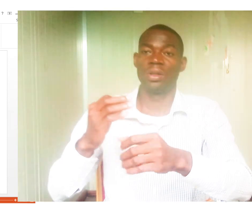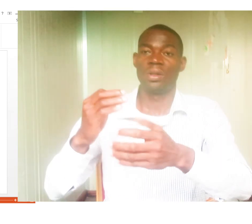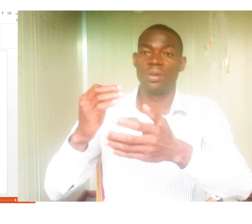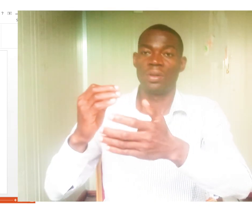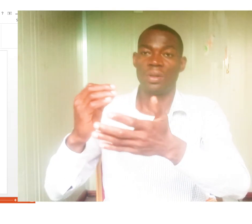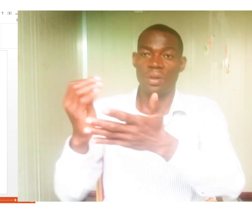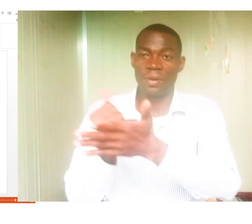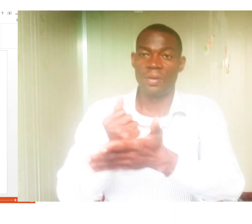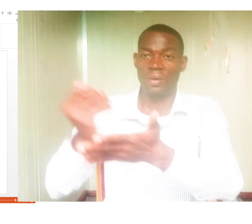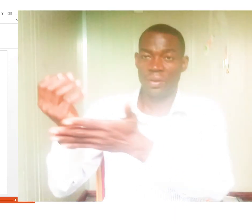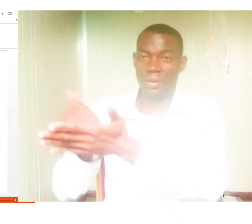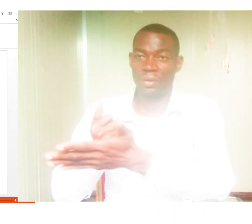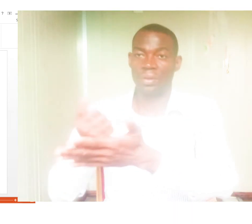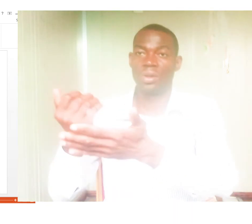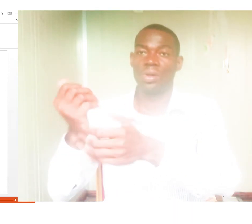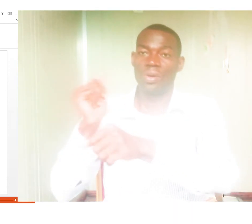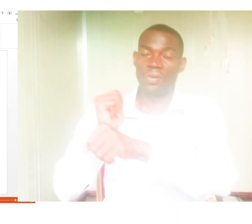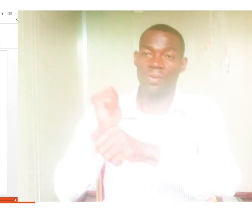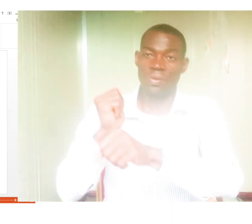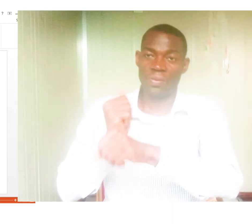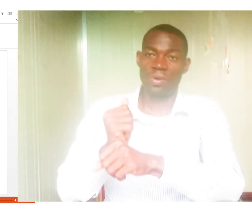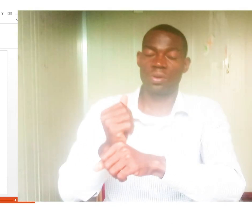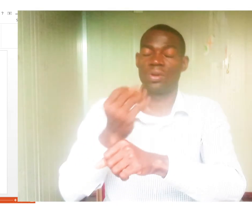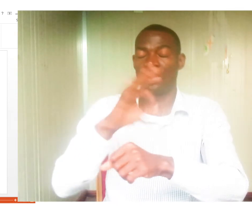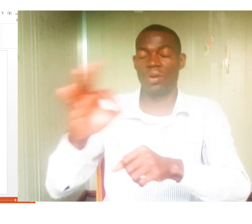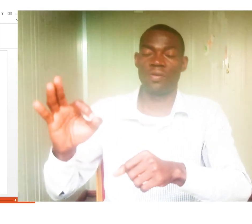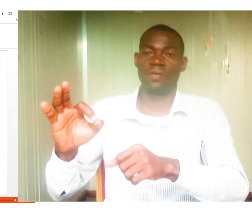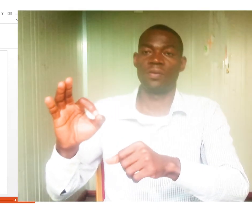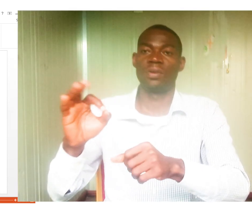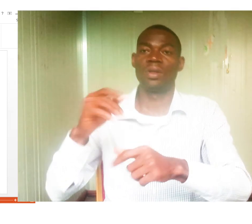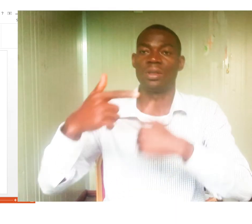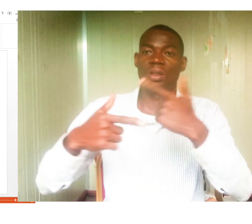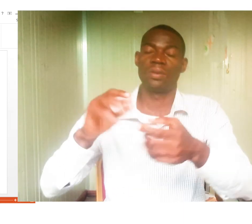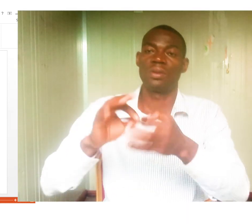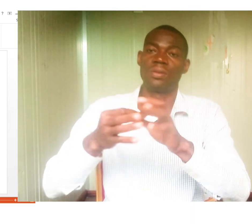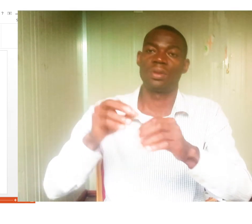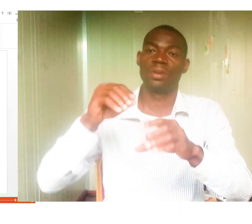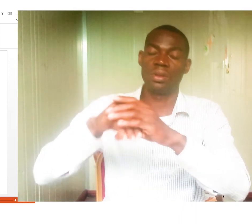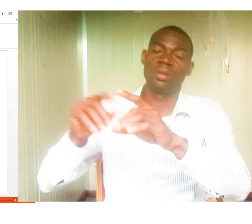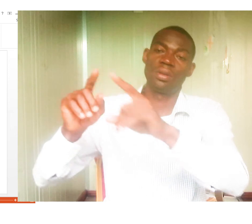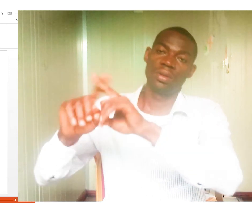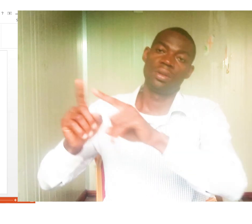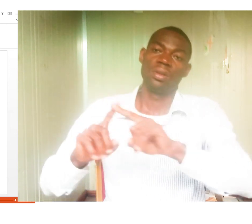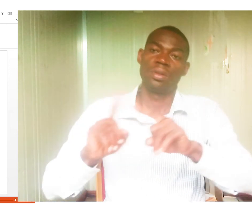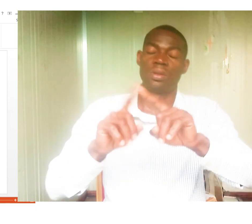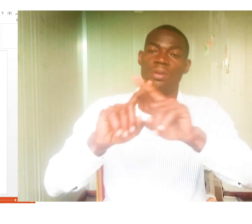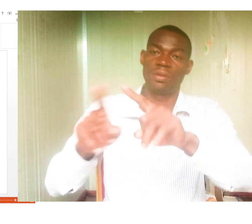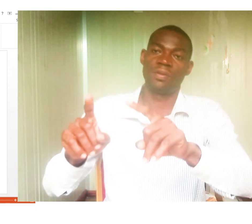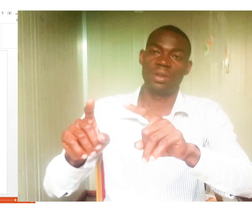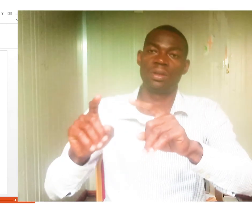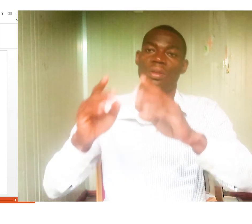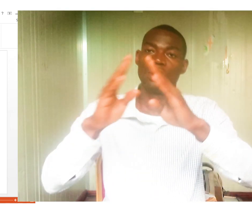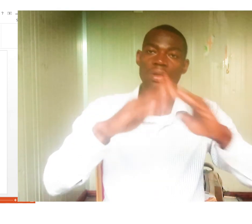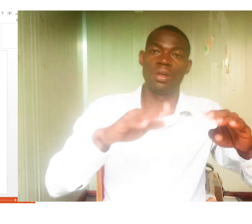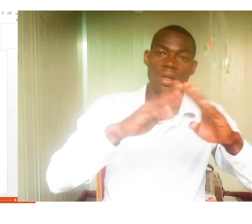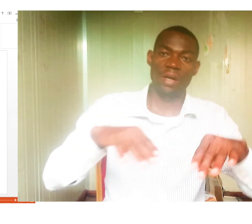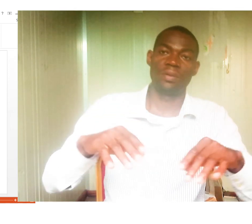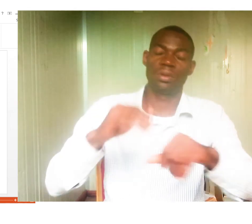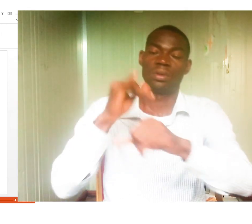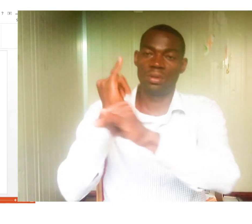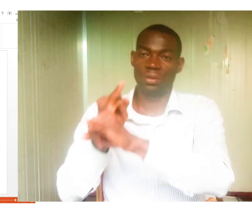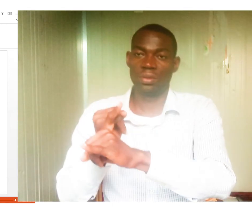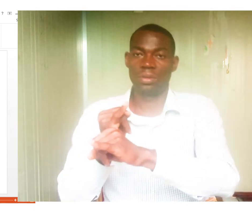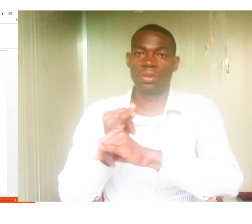houses, public and private institutions. The few sign language interpreters that are there, they are